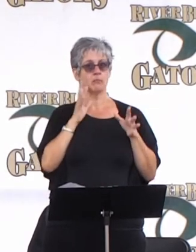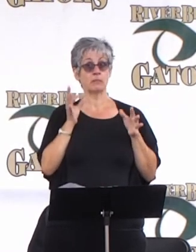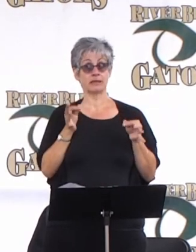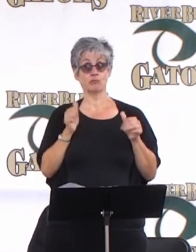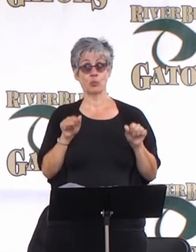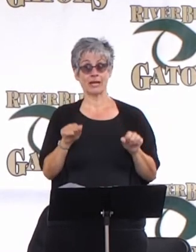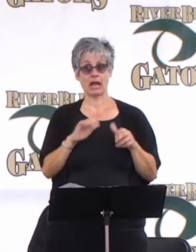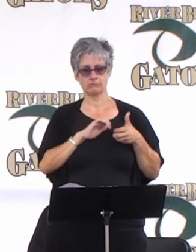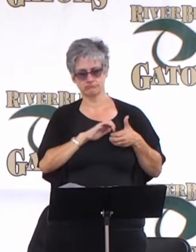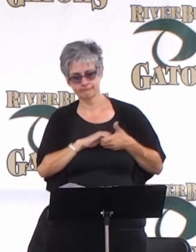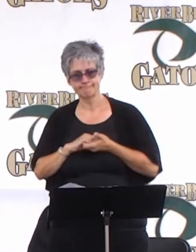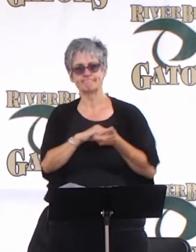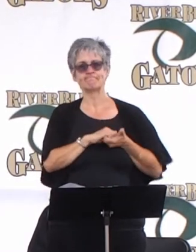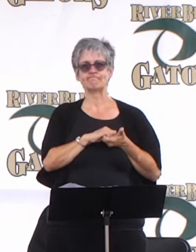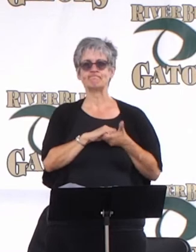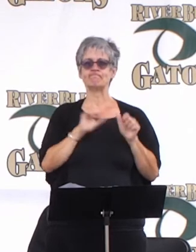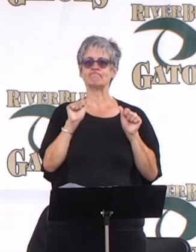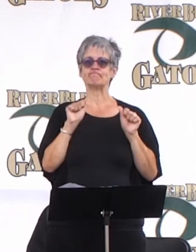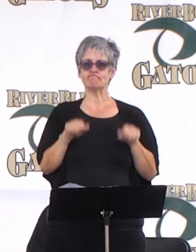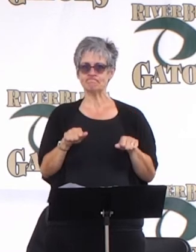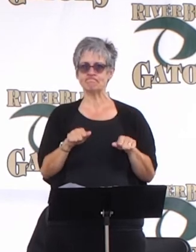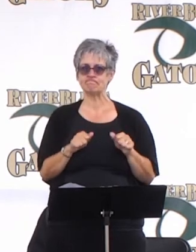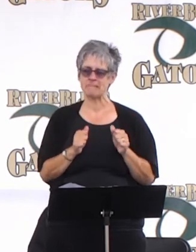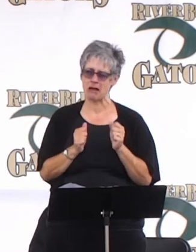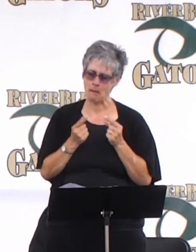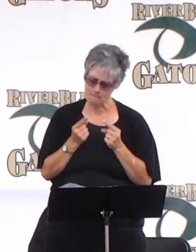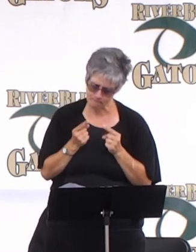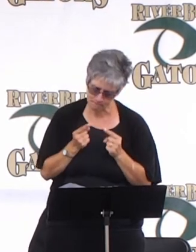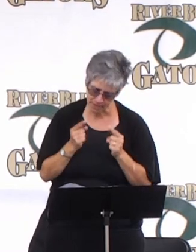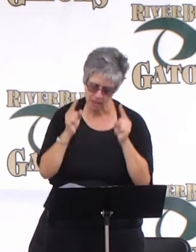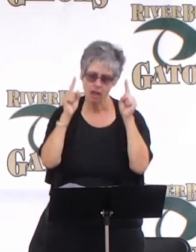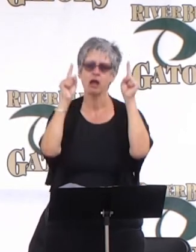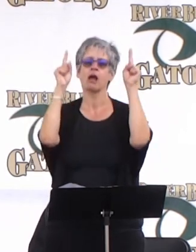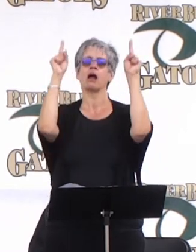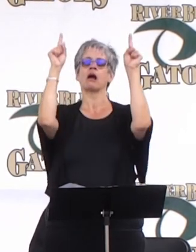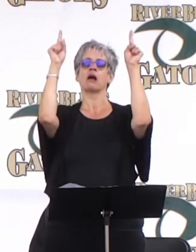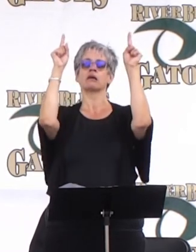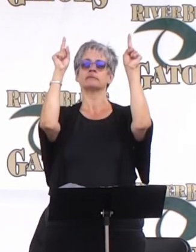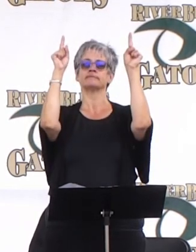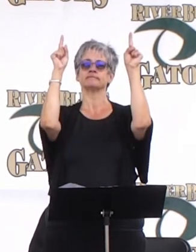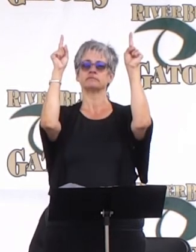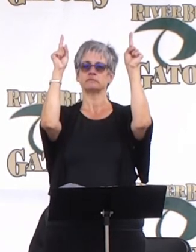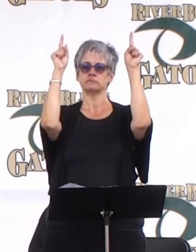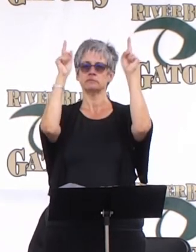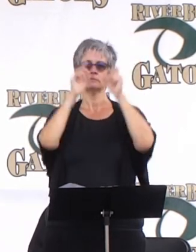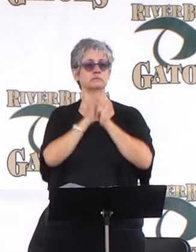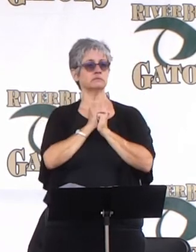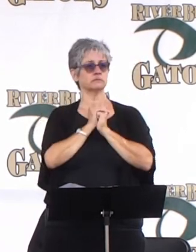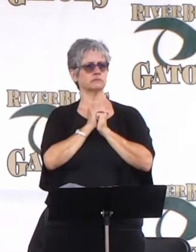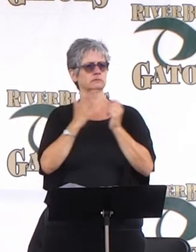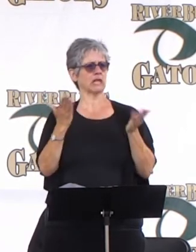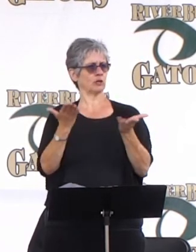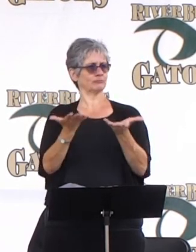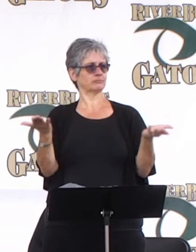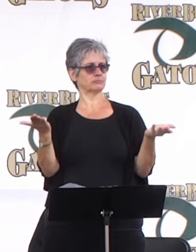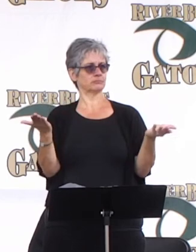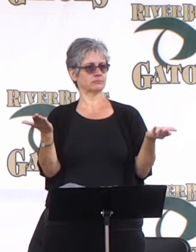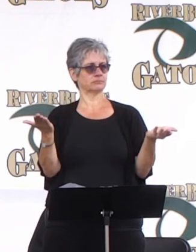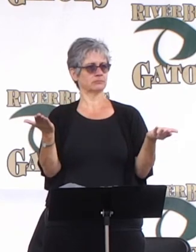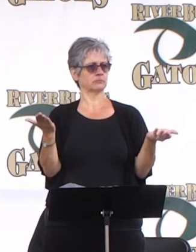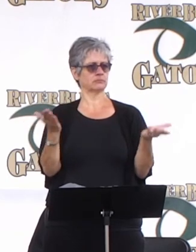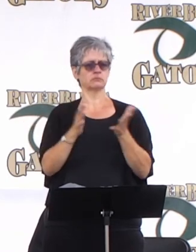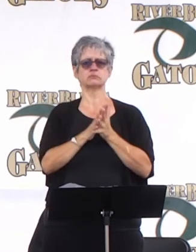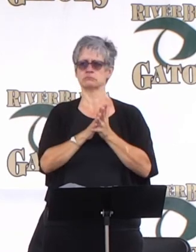any obstacle that may come in our way, and we've really proved it this year. Here we are, after all these monumental changes that have not only